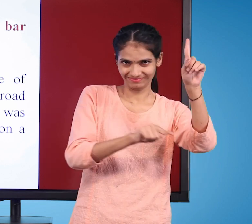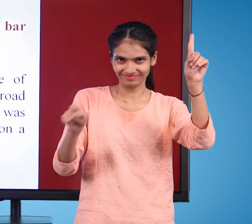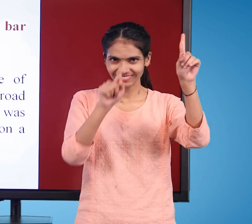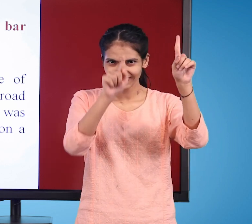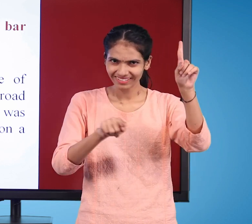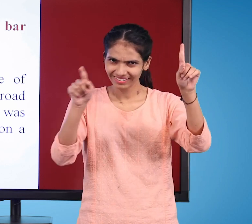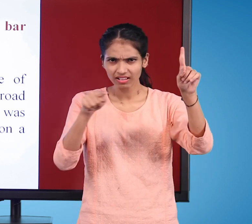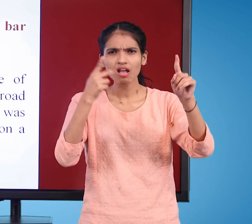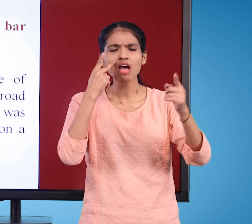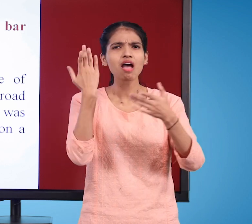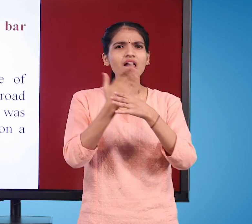Interpretation of a bar graph.